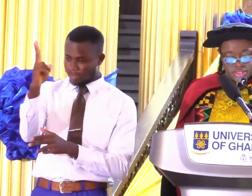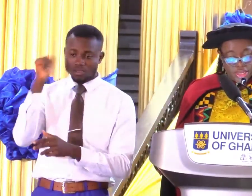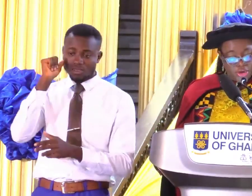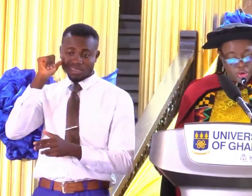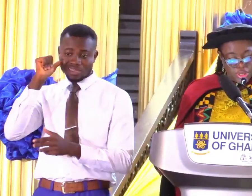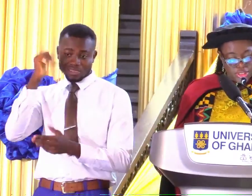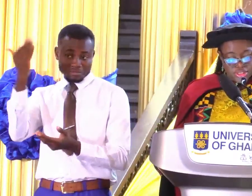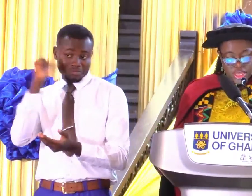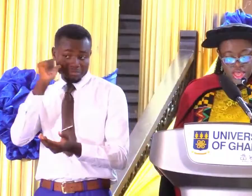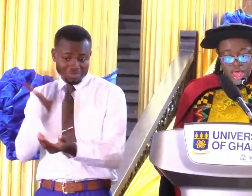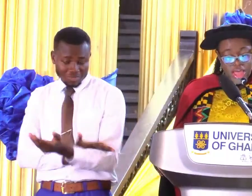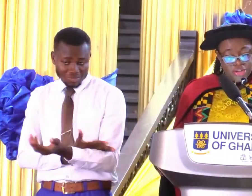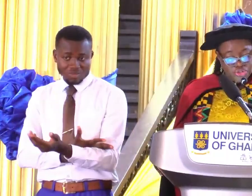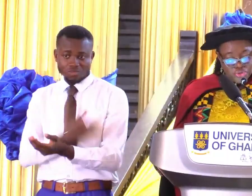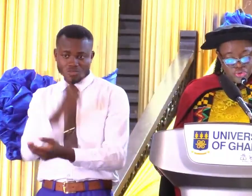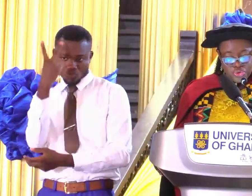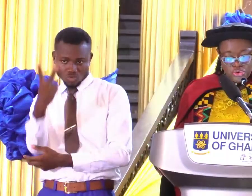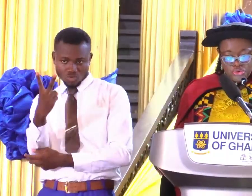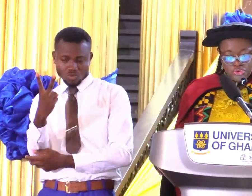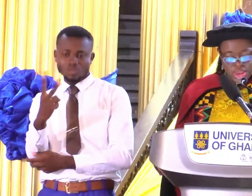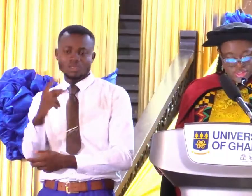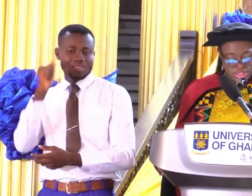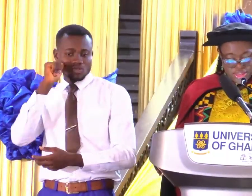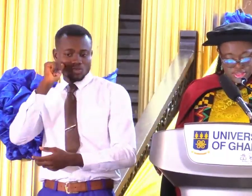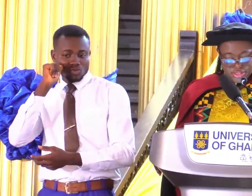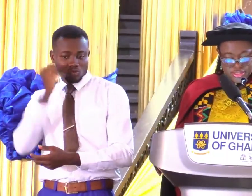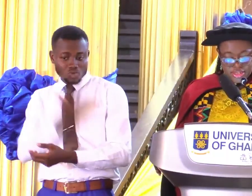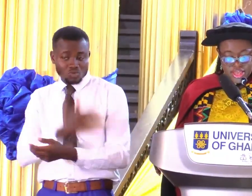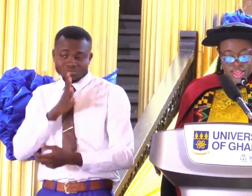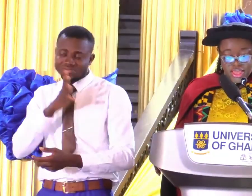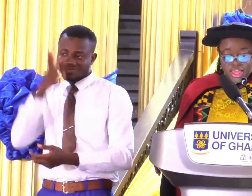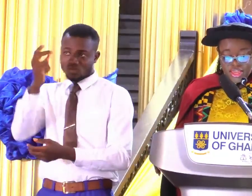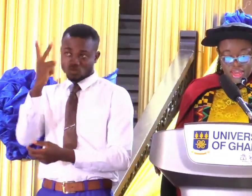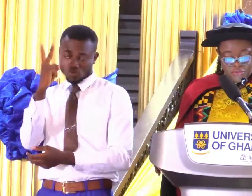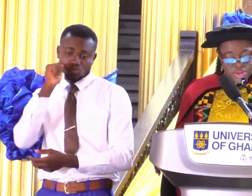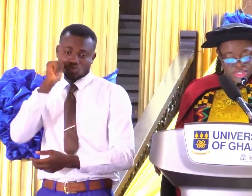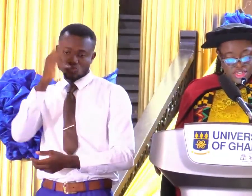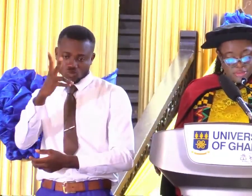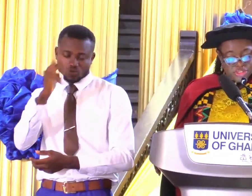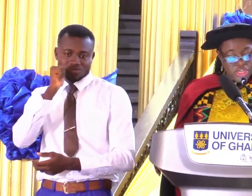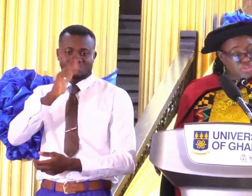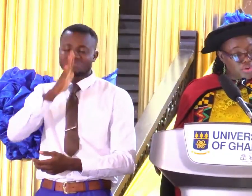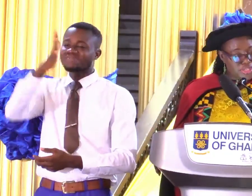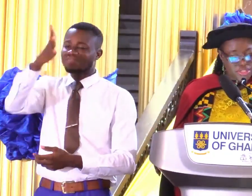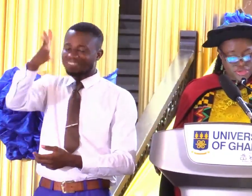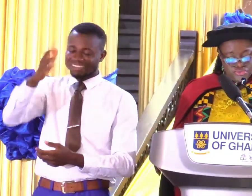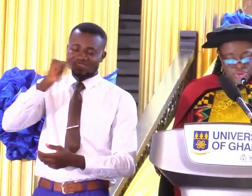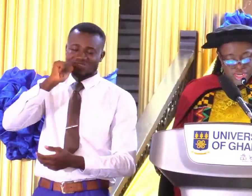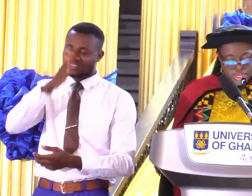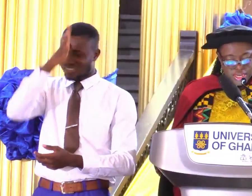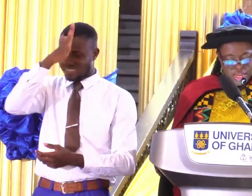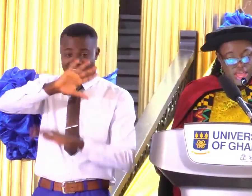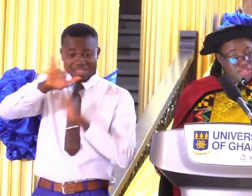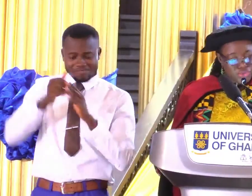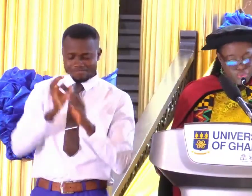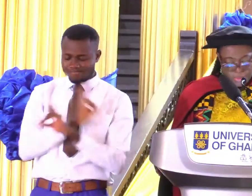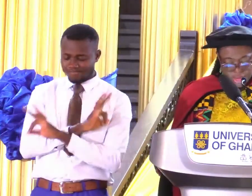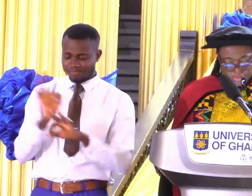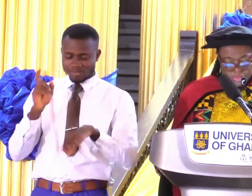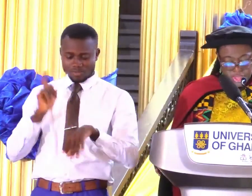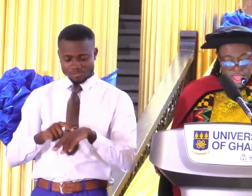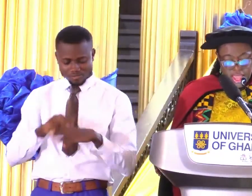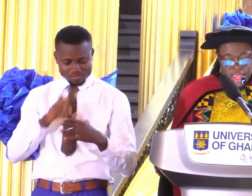Dorcas and Lois, and 2 grandsons. In her free time, she enjoys reading and